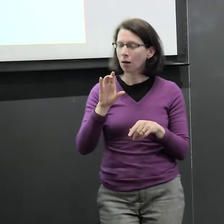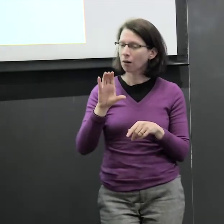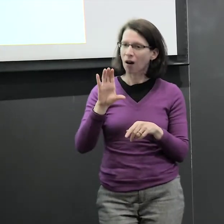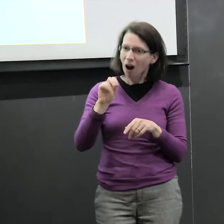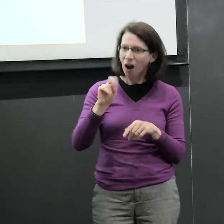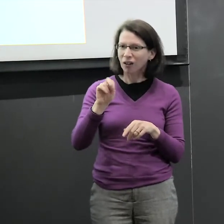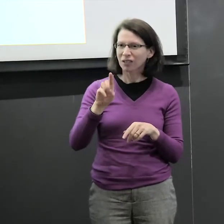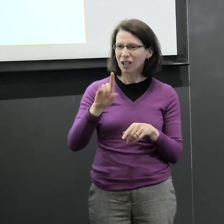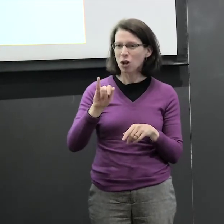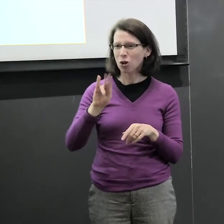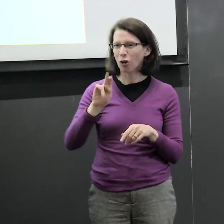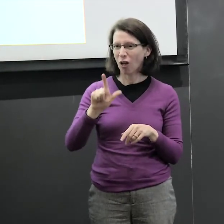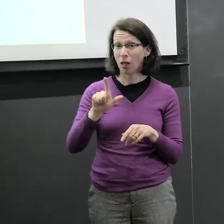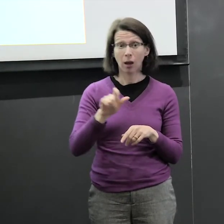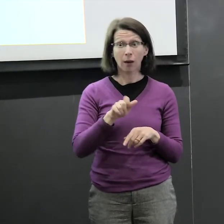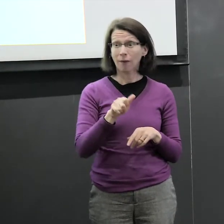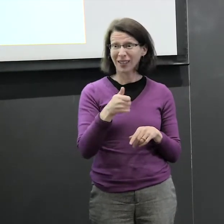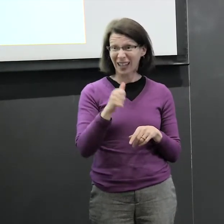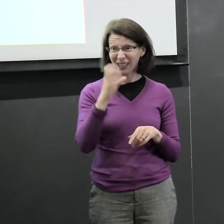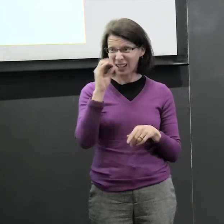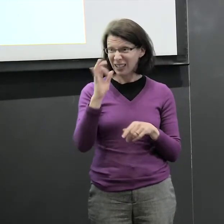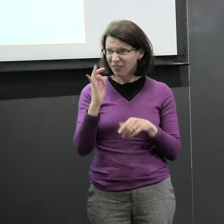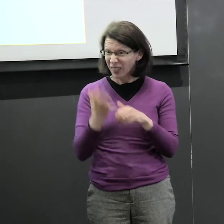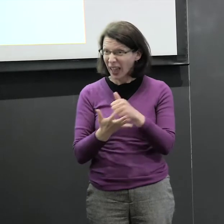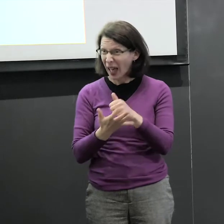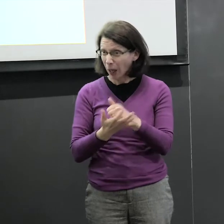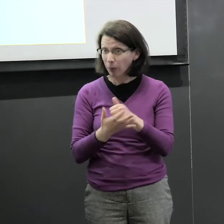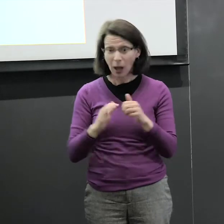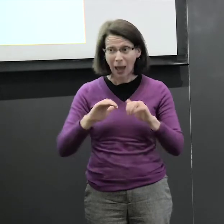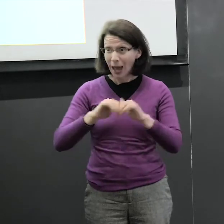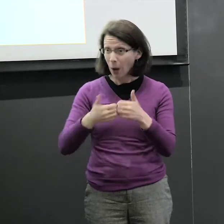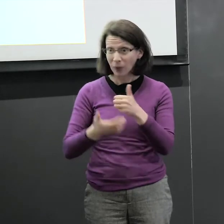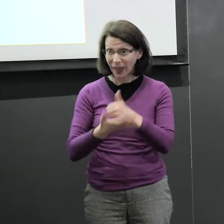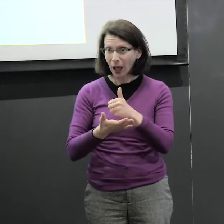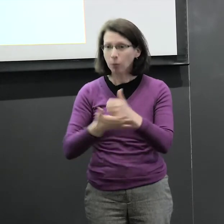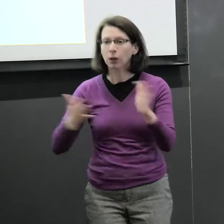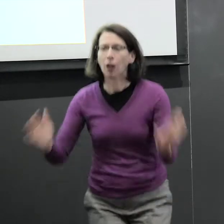guys, if it were to help, lifting would be important.